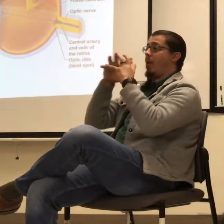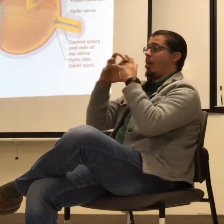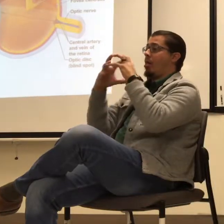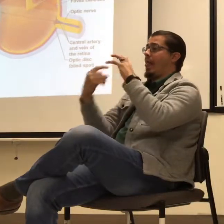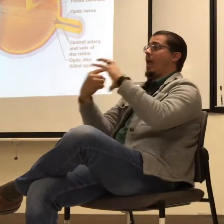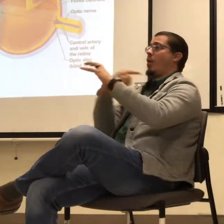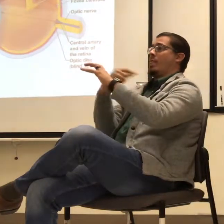nerve.